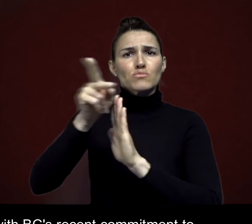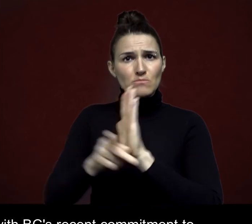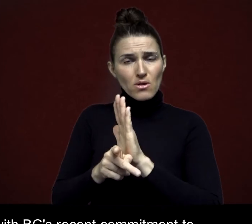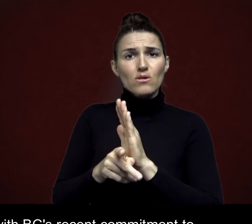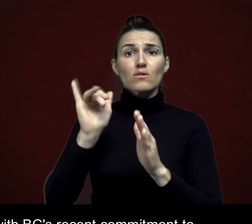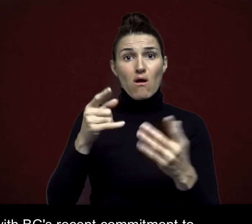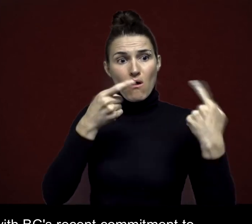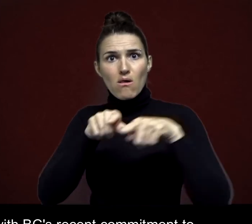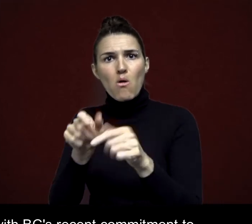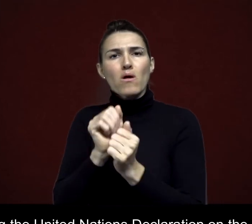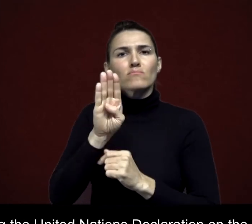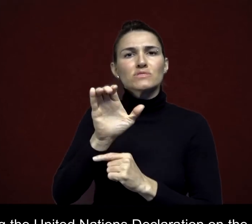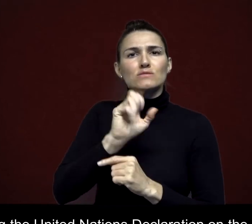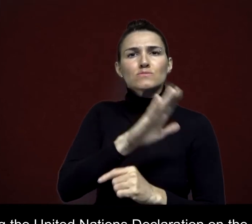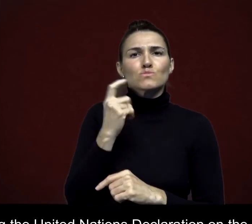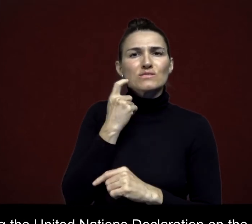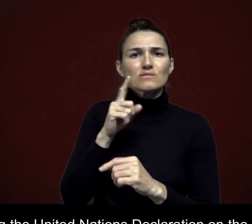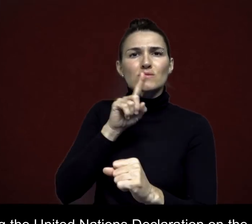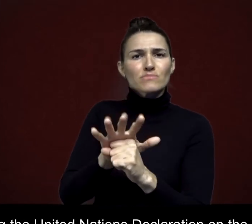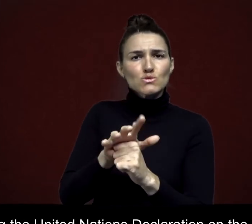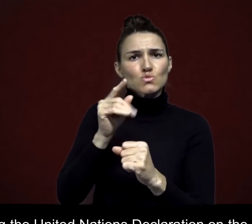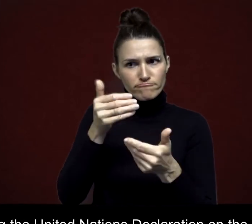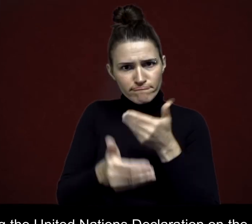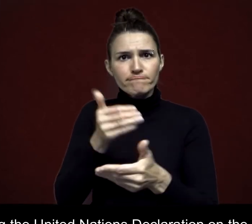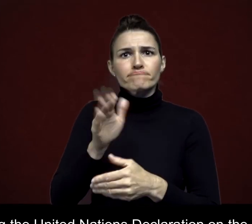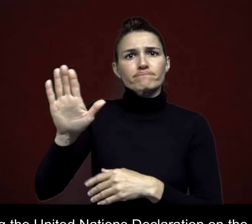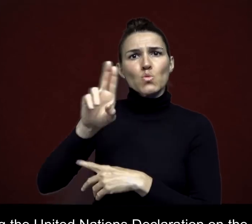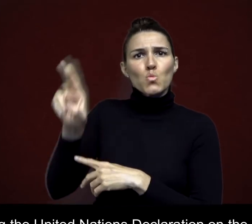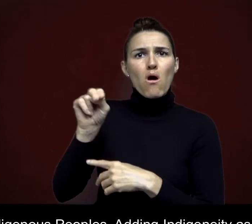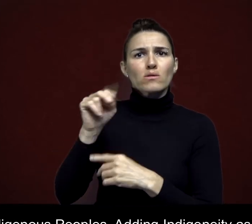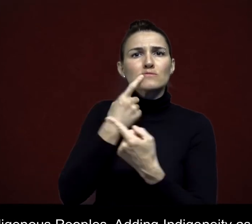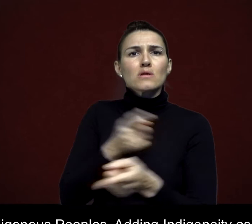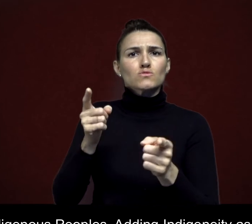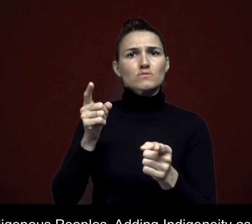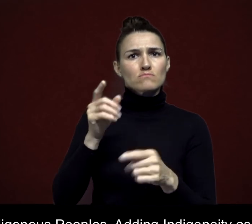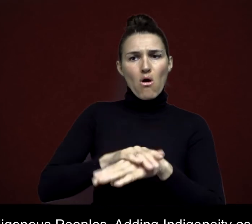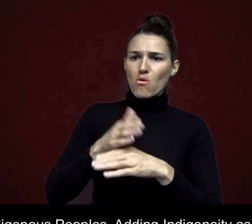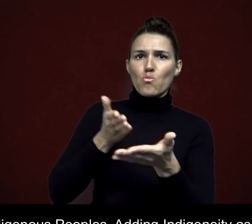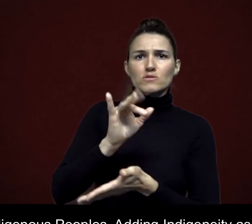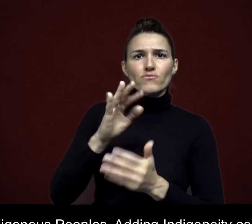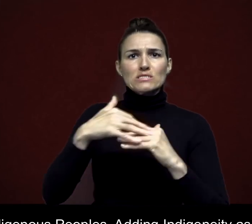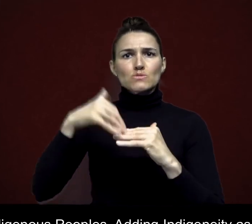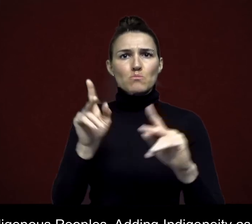BC's recent commitment to implementing the United Nations Declaration on the Rights of Indigenous Peoples.